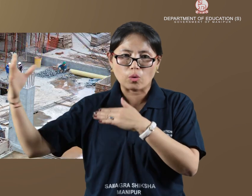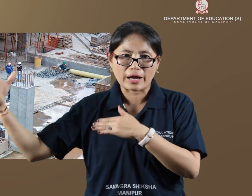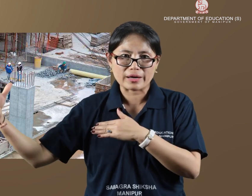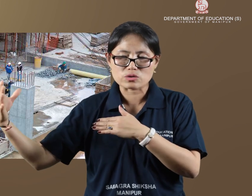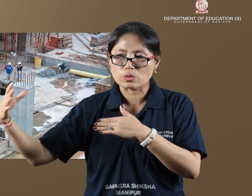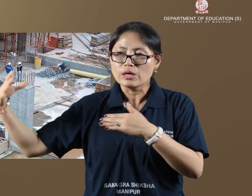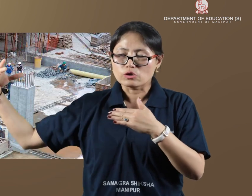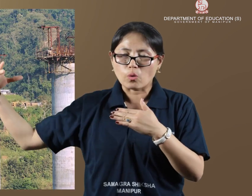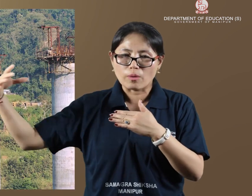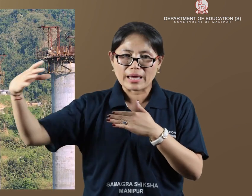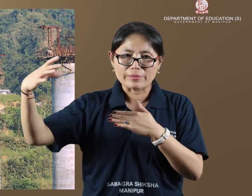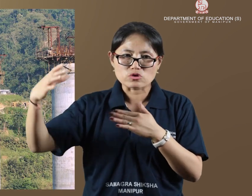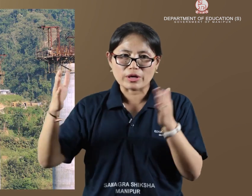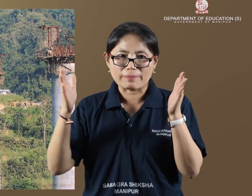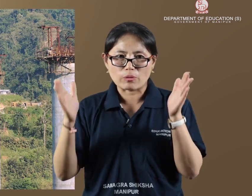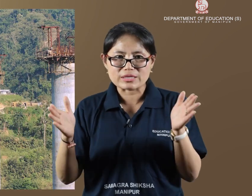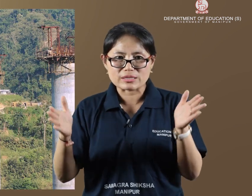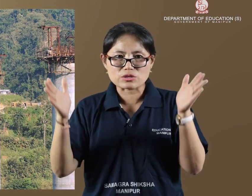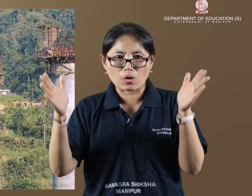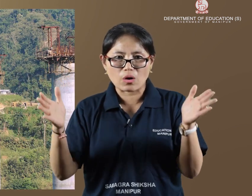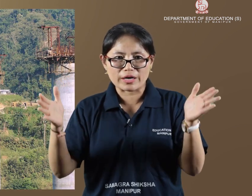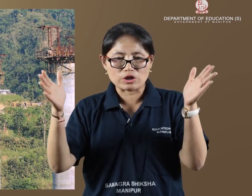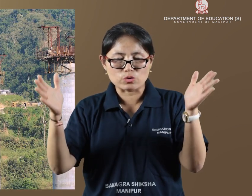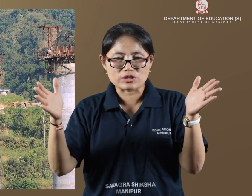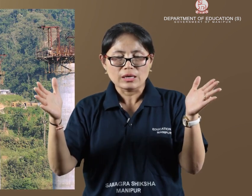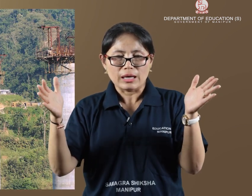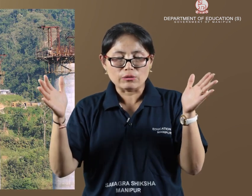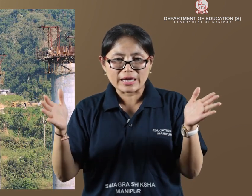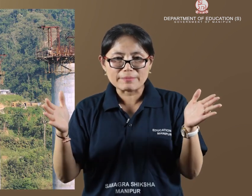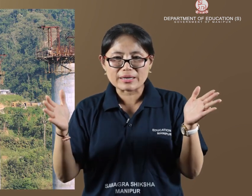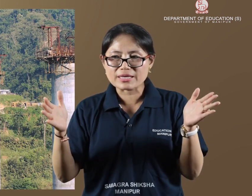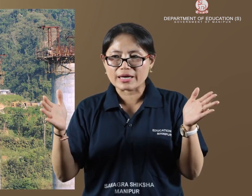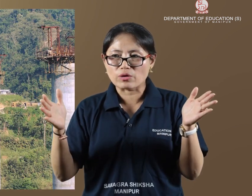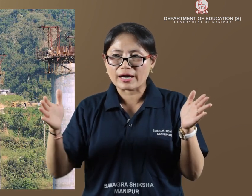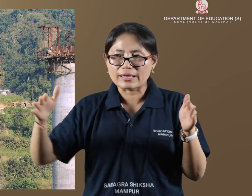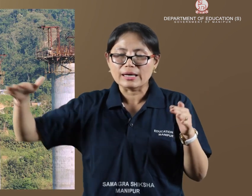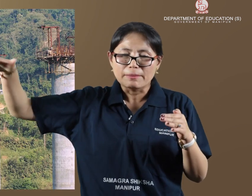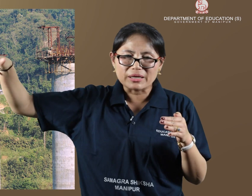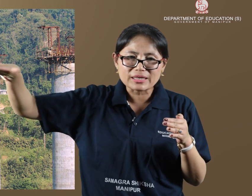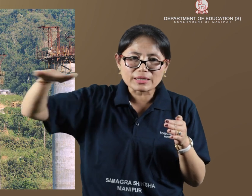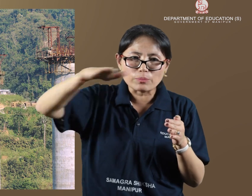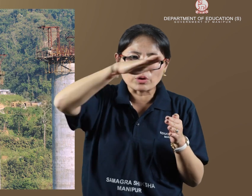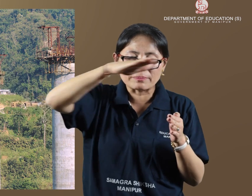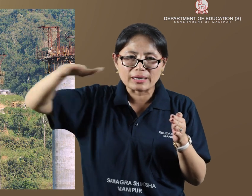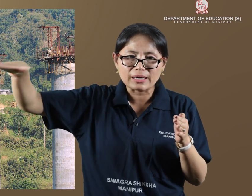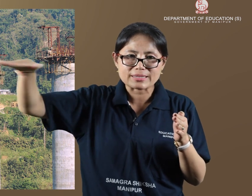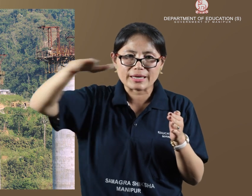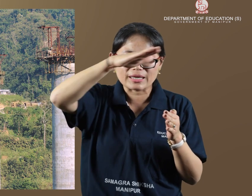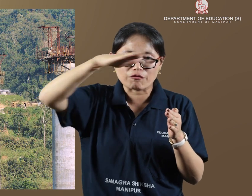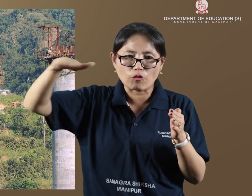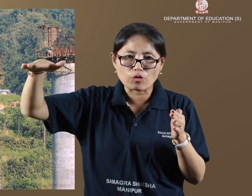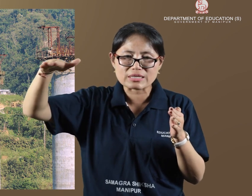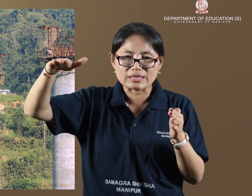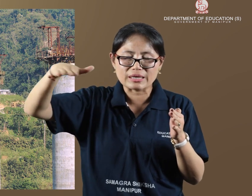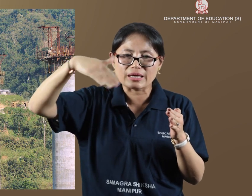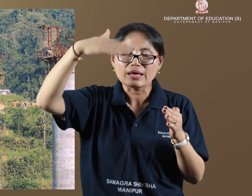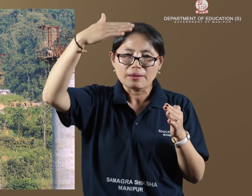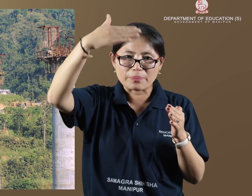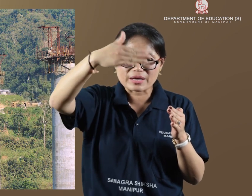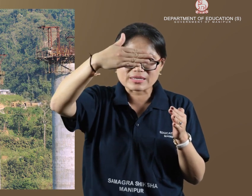ha ra ga su thong mayam gi su mai na foundation da strong and huge adu lai maram se kai no har kan da mathak ta puri ba sai nang gi forcing di gi pressure